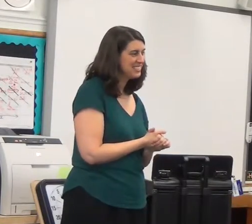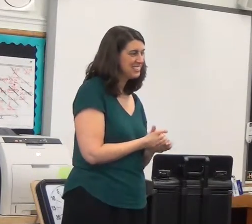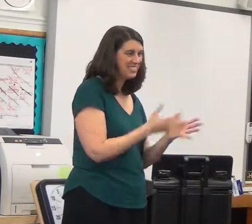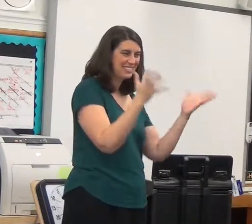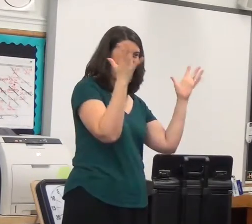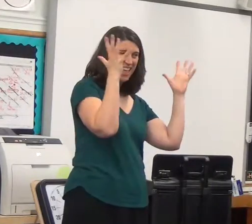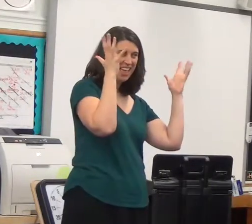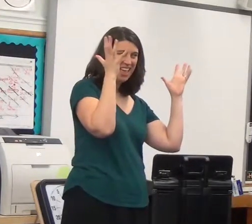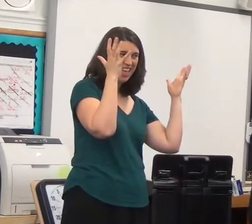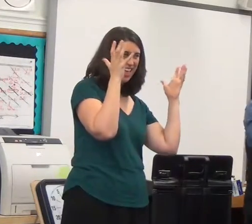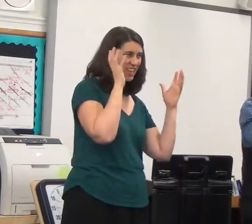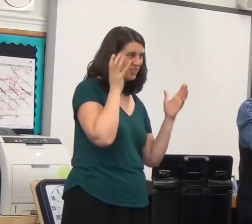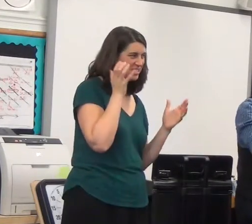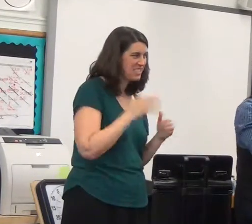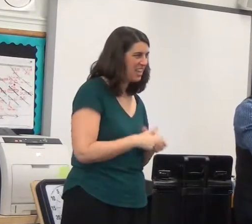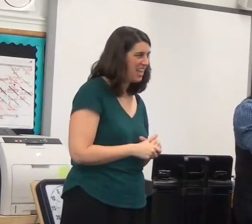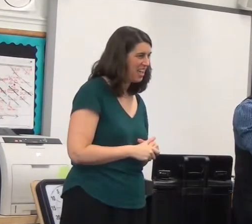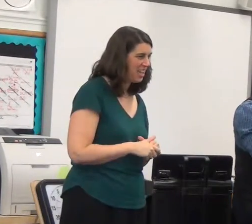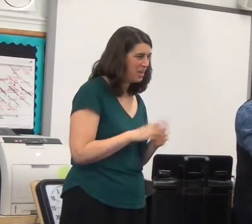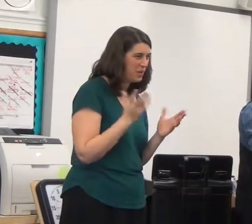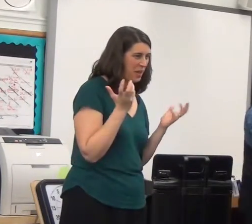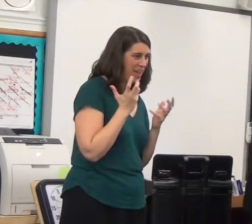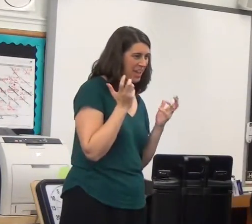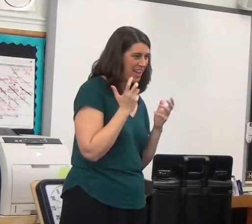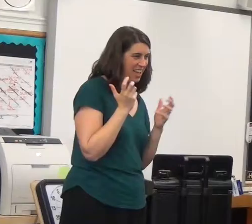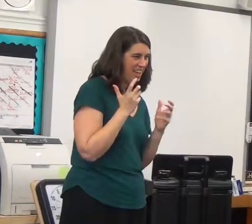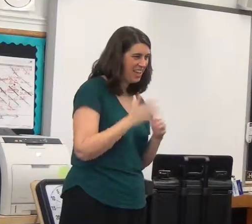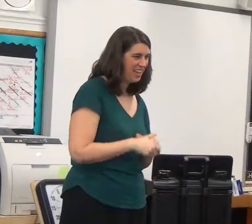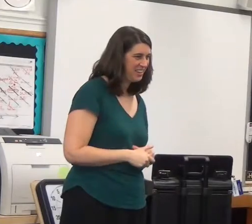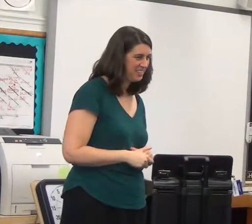her a nice big hand. Oh my goodness.